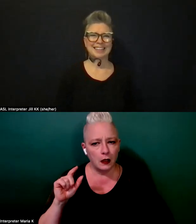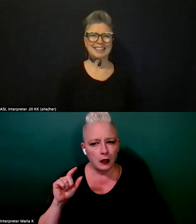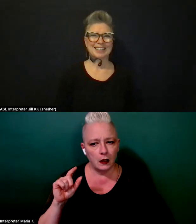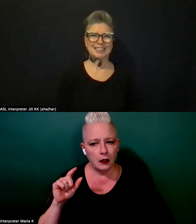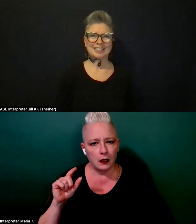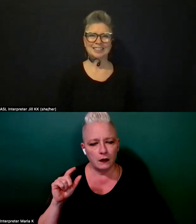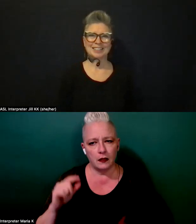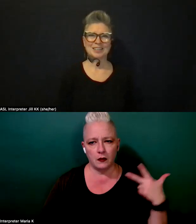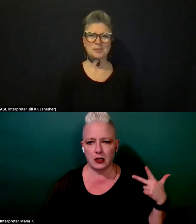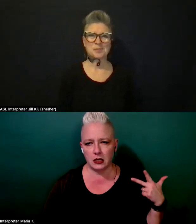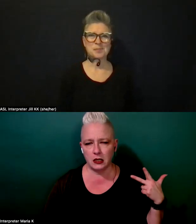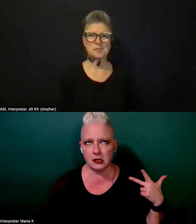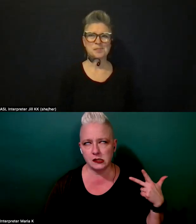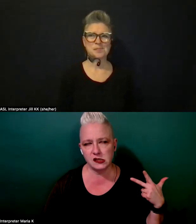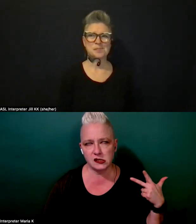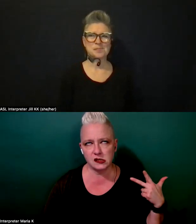three. Four.